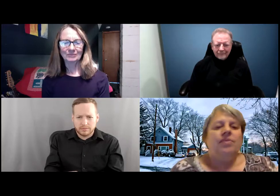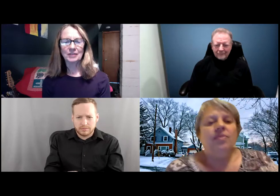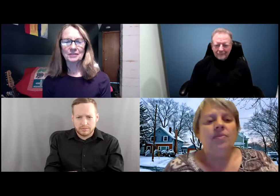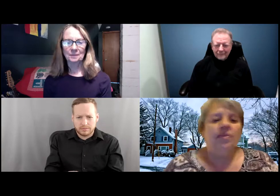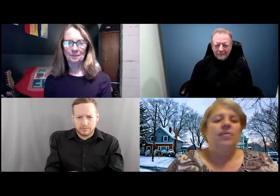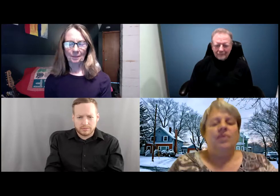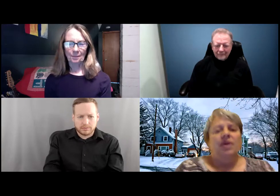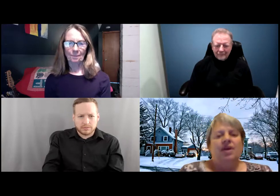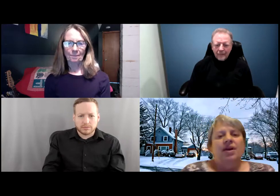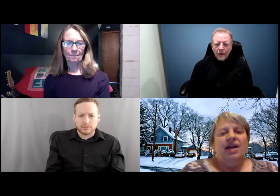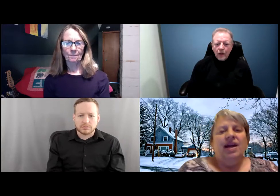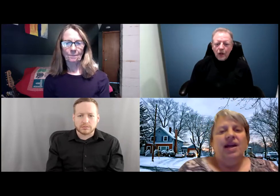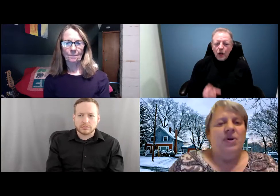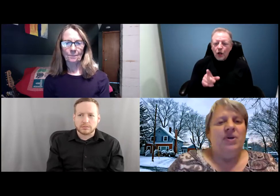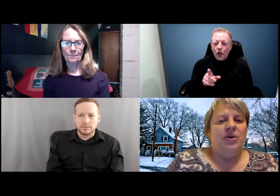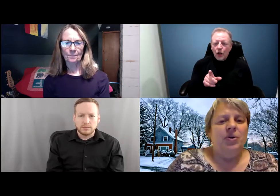Betsy.